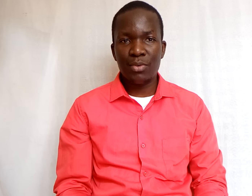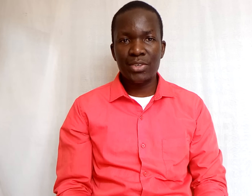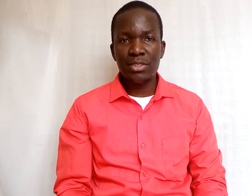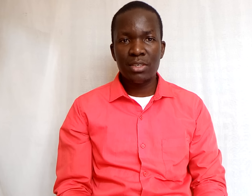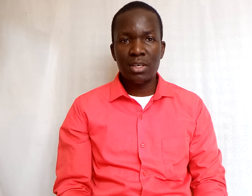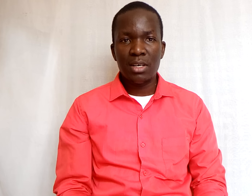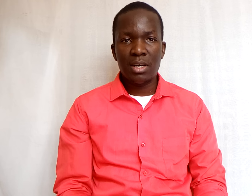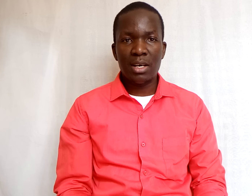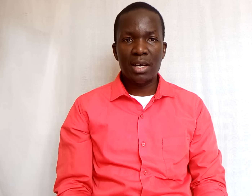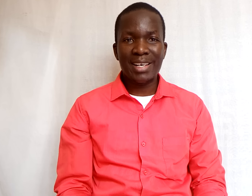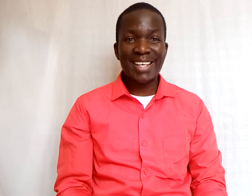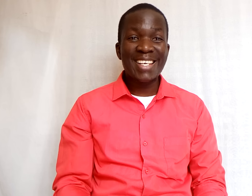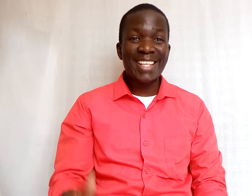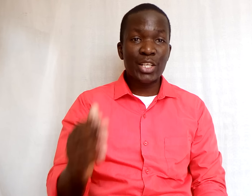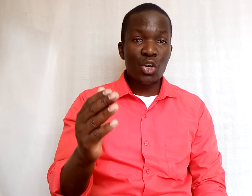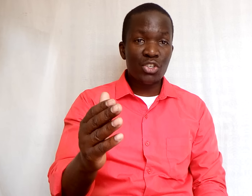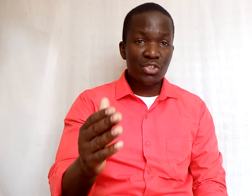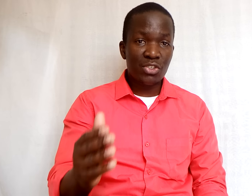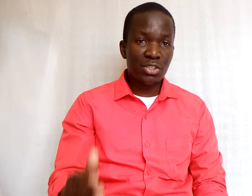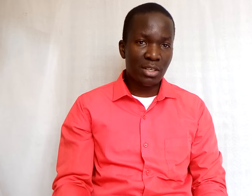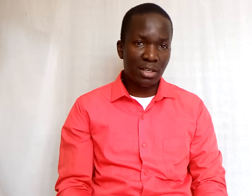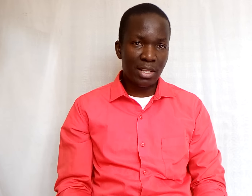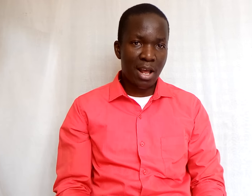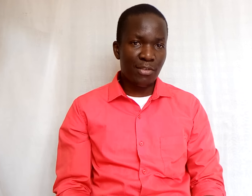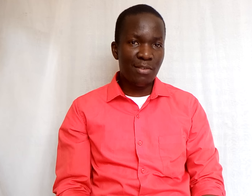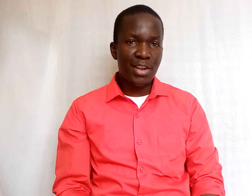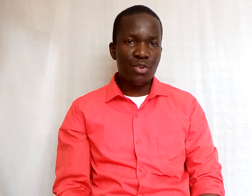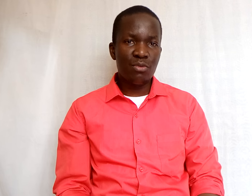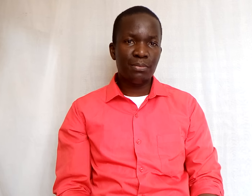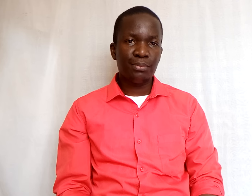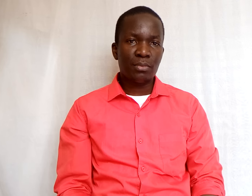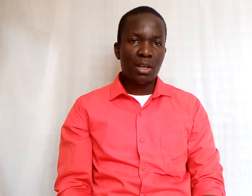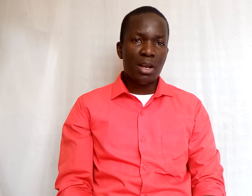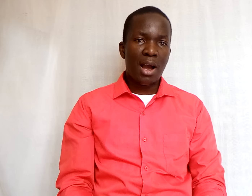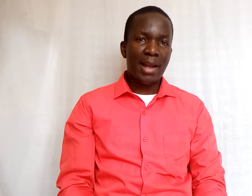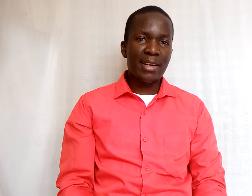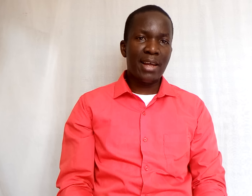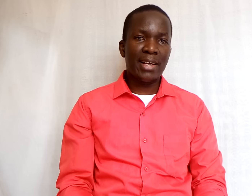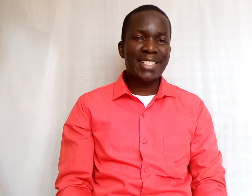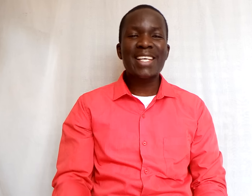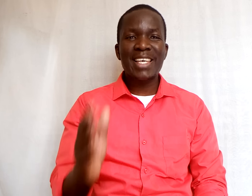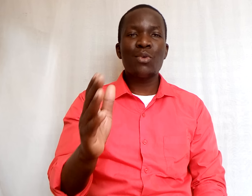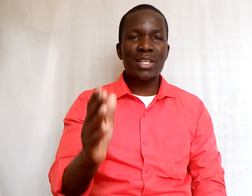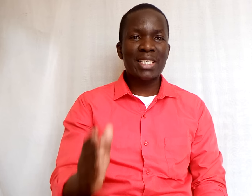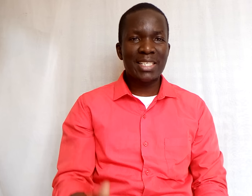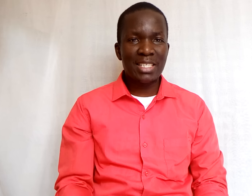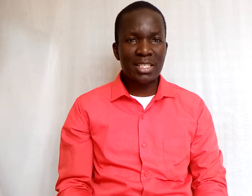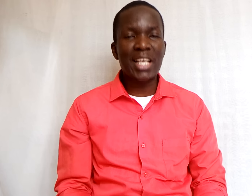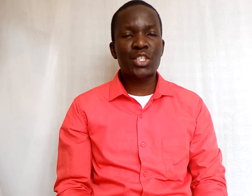language, reading the notes that I've given you, and taking what it takes